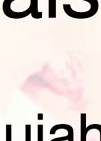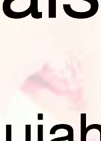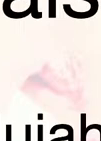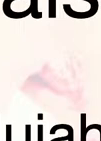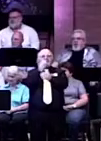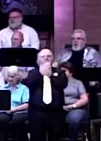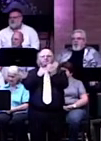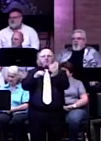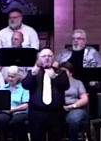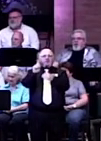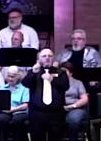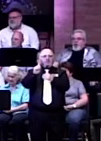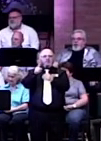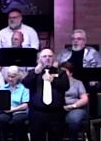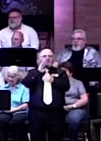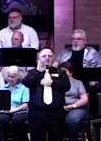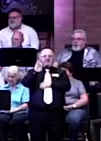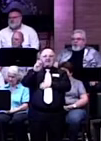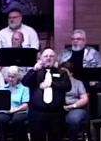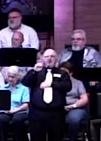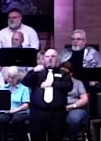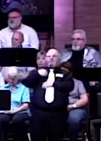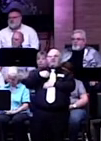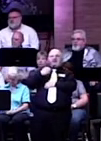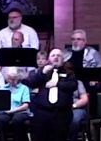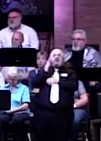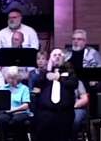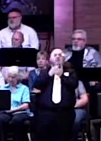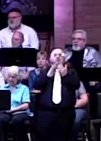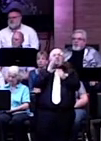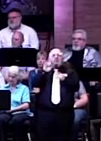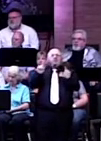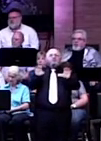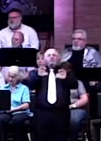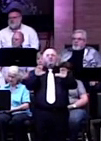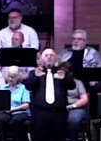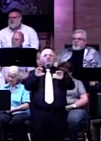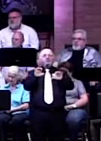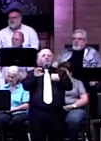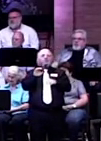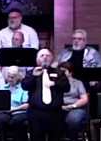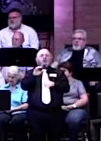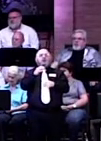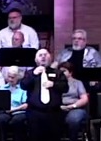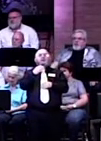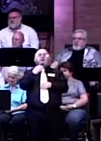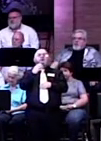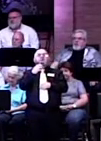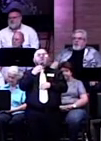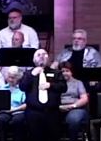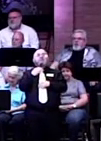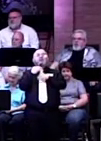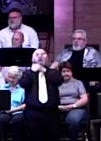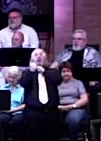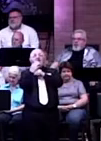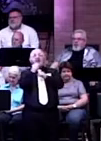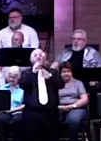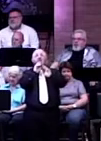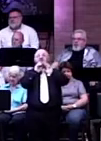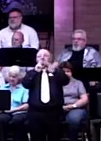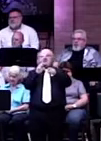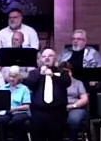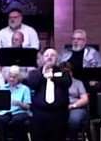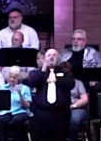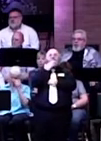have a, you're going to echo me, and then there's a part where you're going to do we're going to do a call and response. So, all right, get your